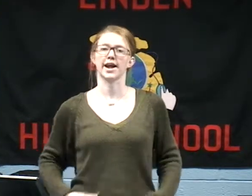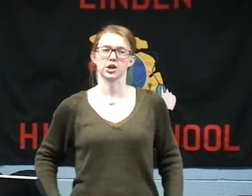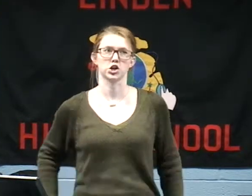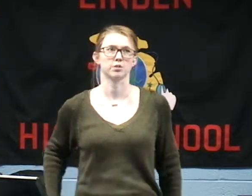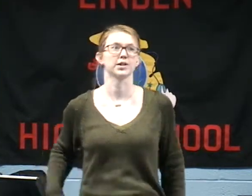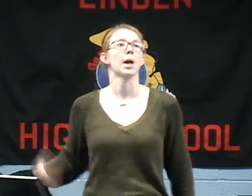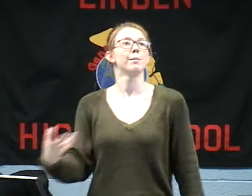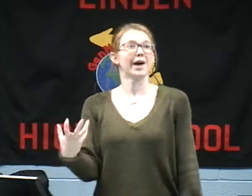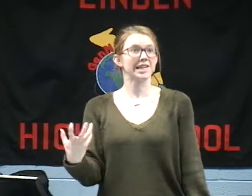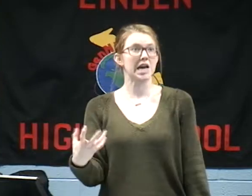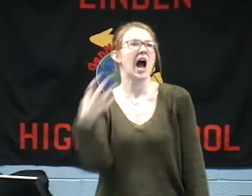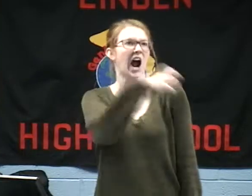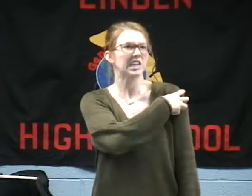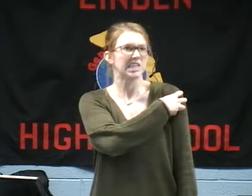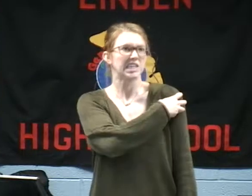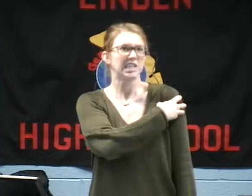action took place. Bite.